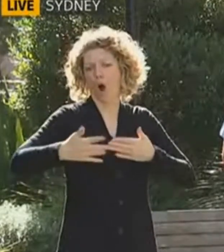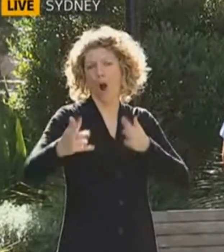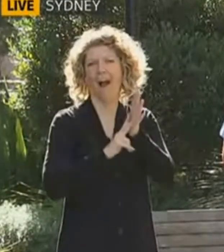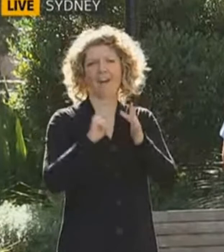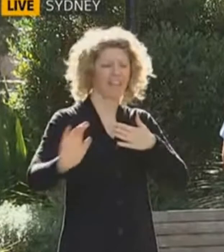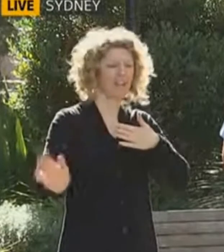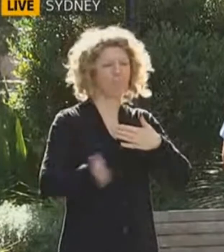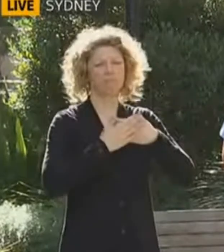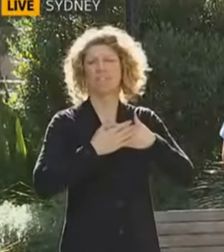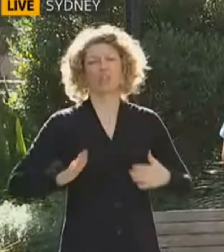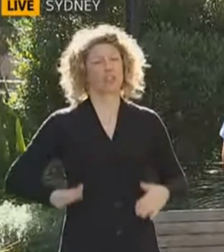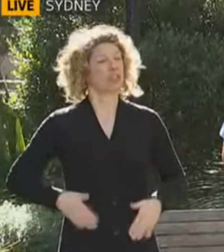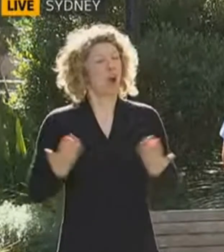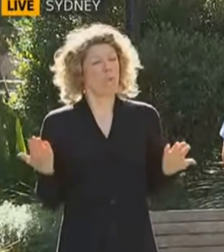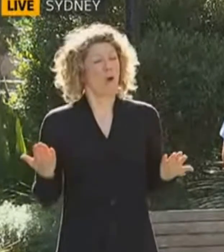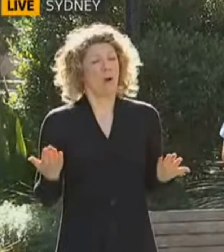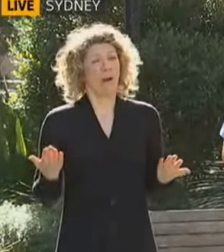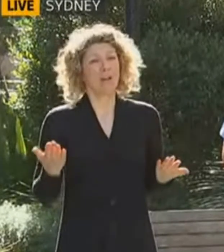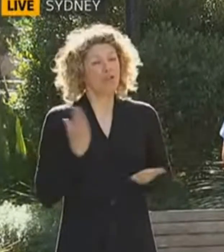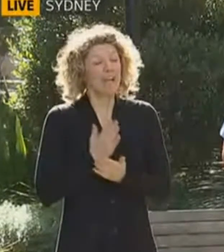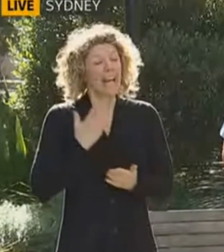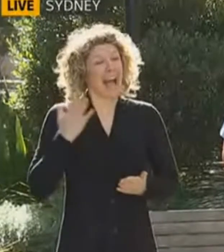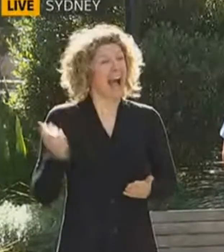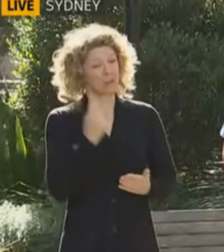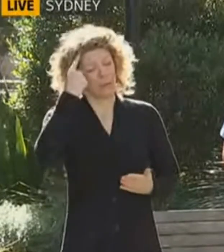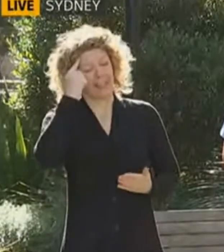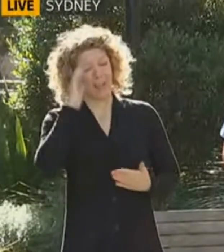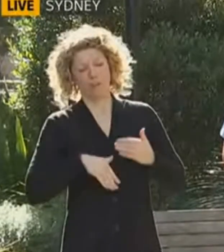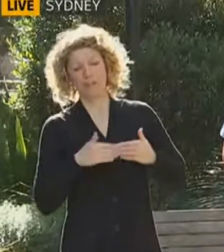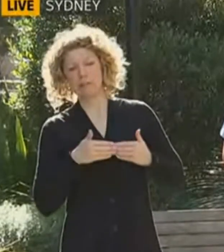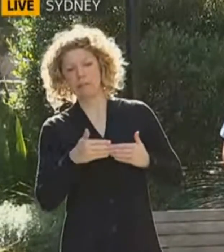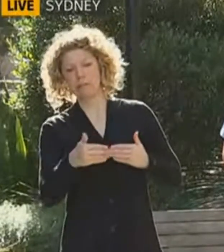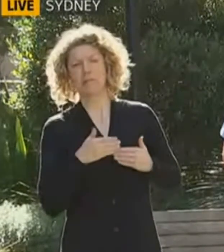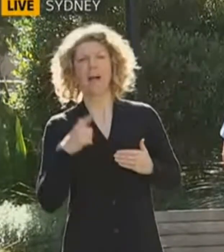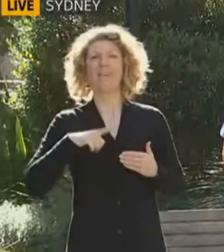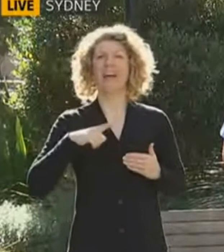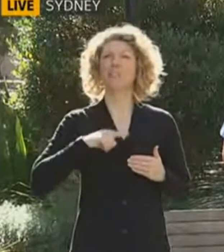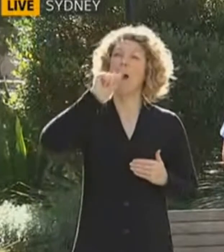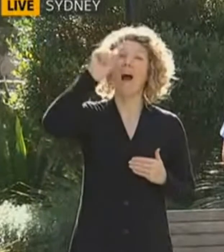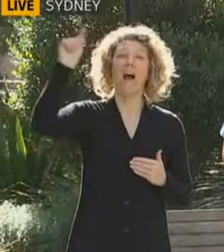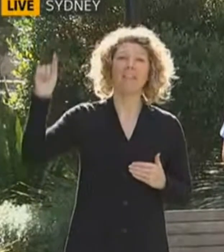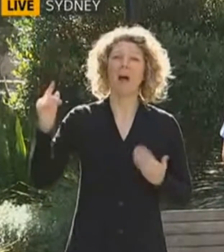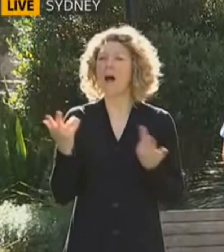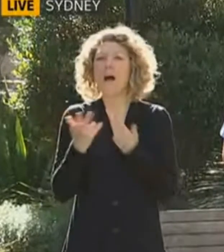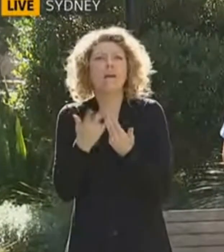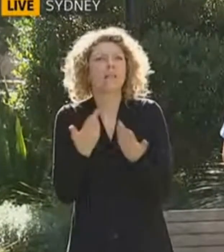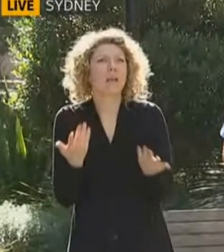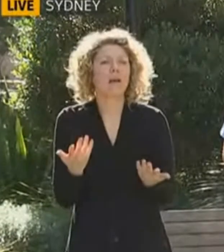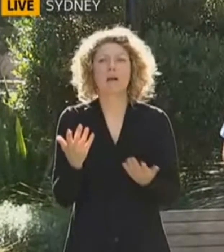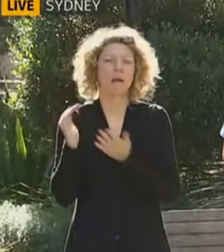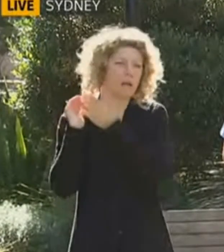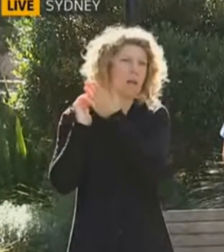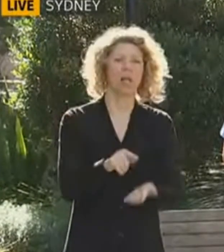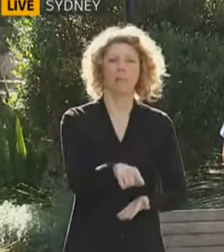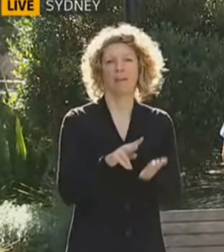this happen in short as time as possible, but that's why all of us, every other state and territory, is providing our support and assistance to Victoria.